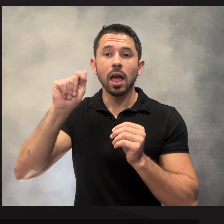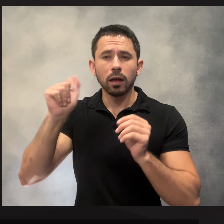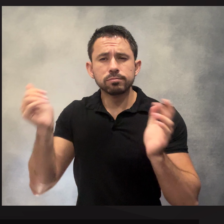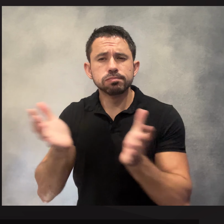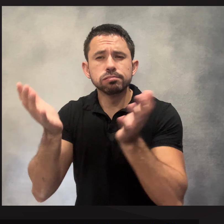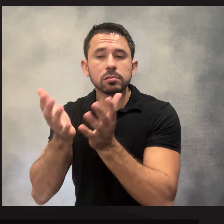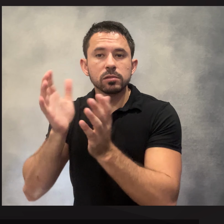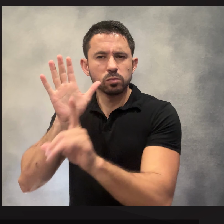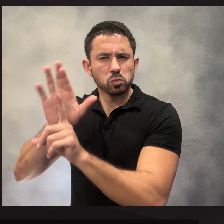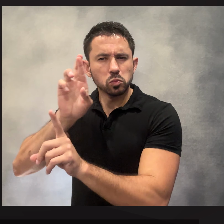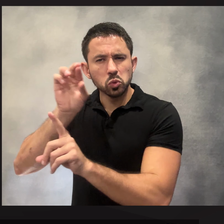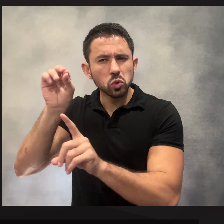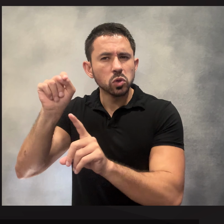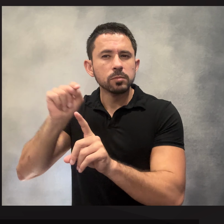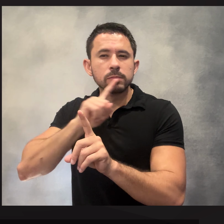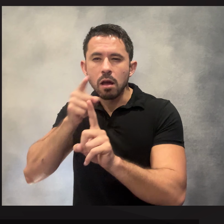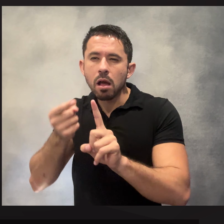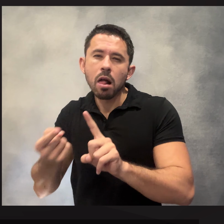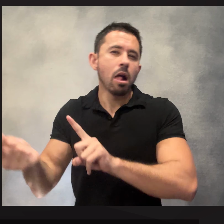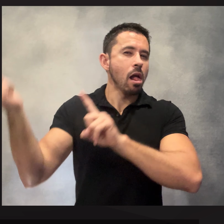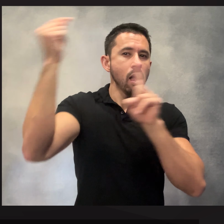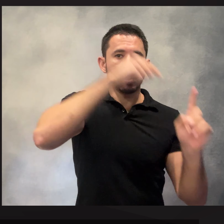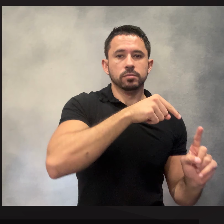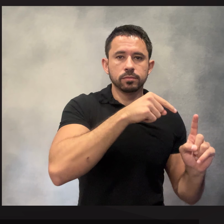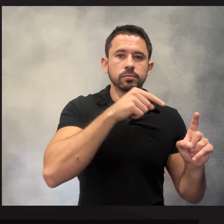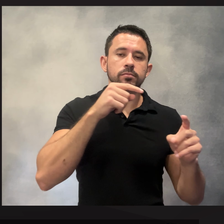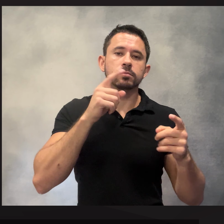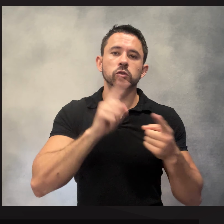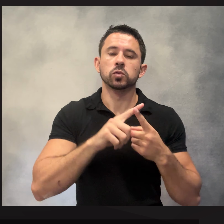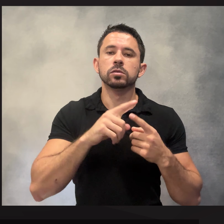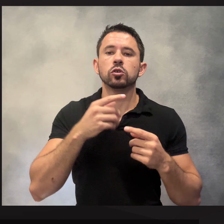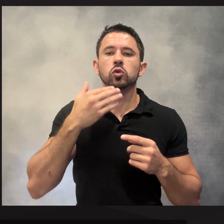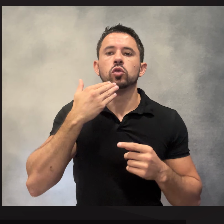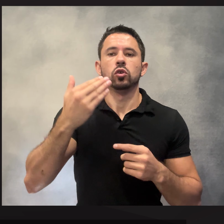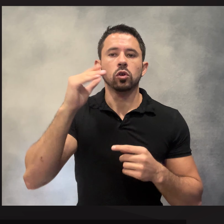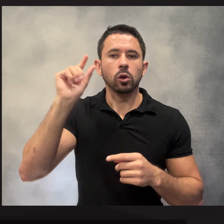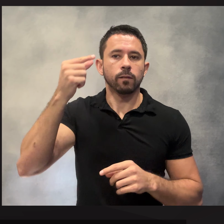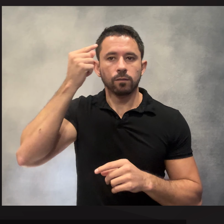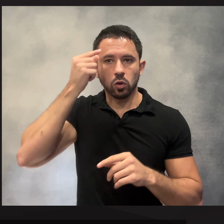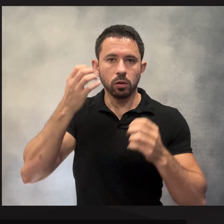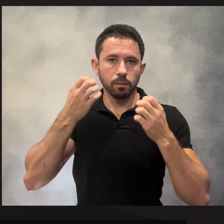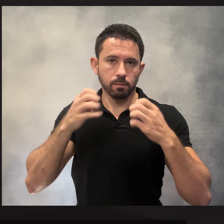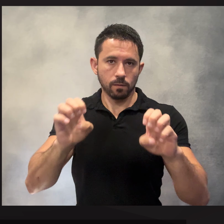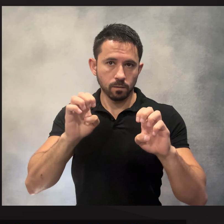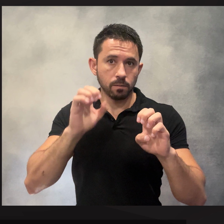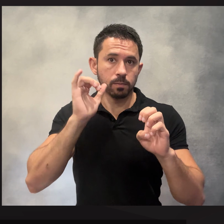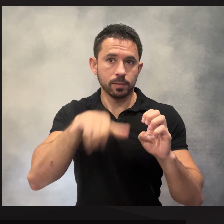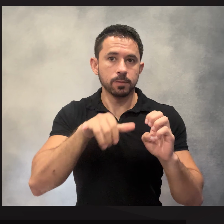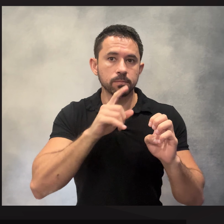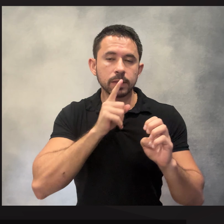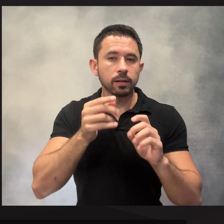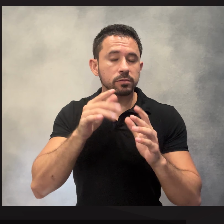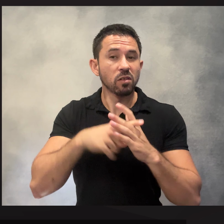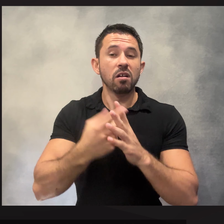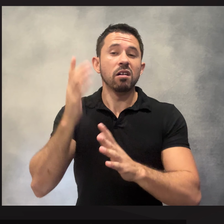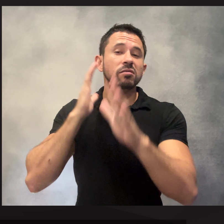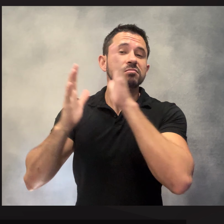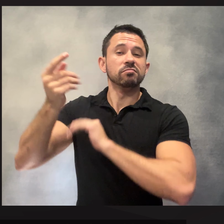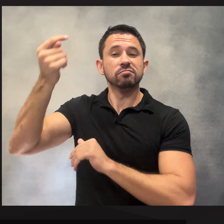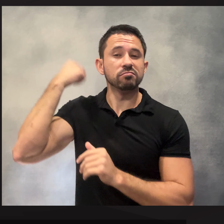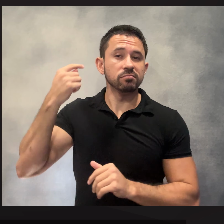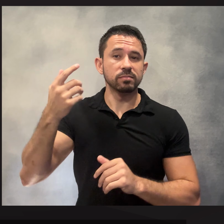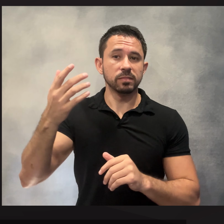The roots of open data movement, especially in New York City, can actually be traced back to good government efforts that date back to at